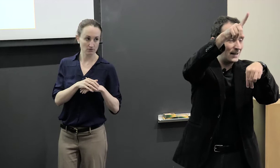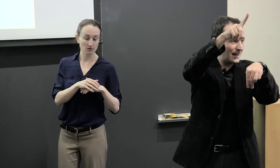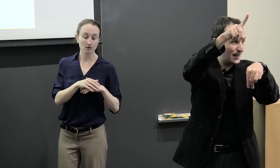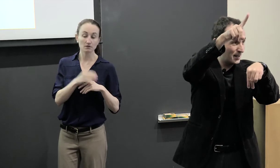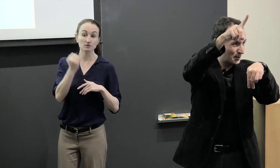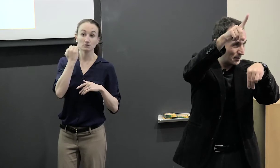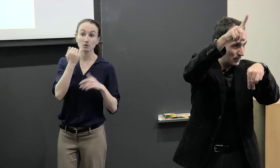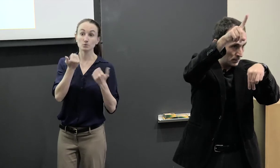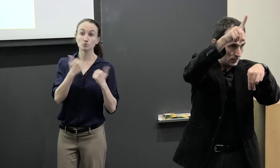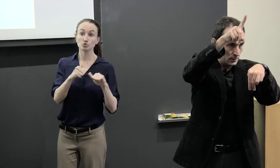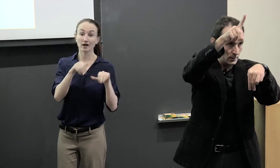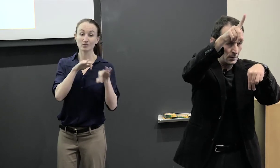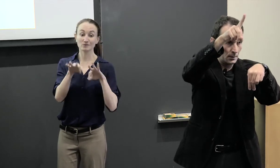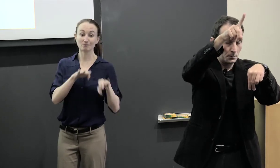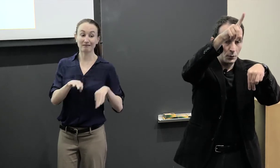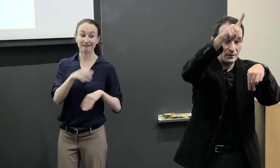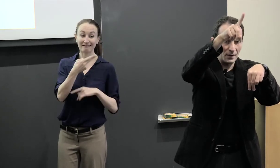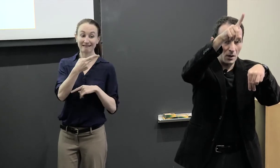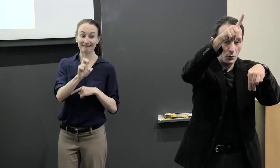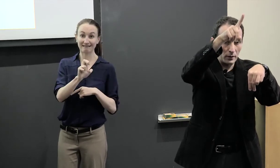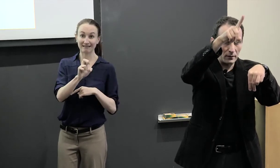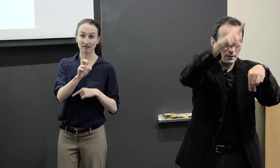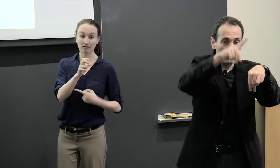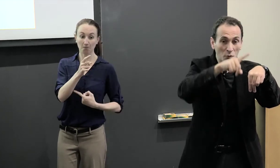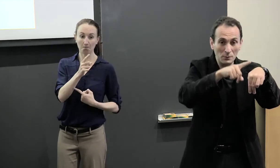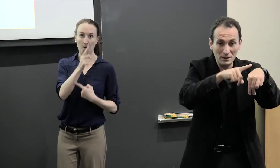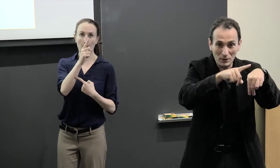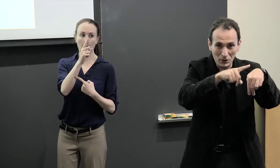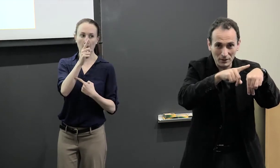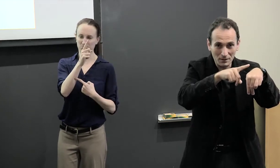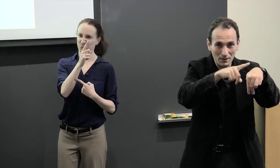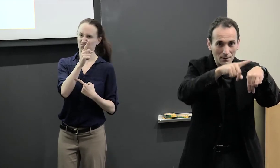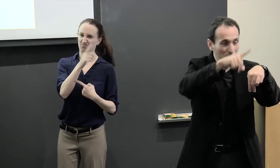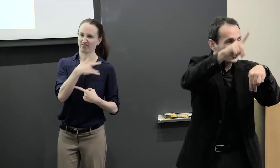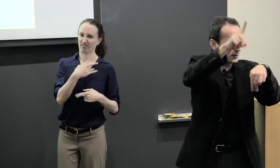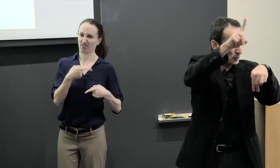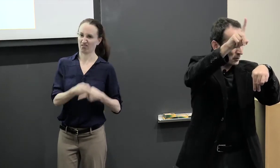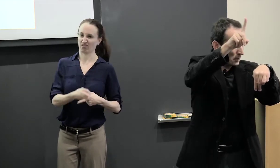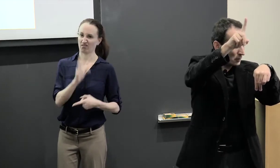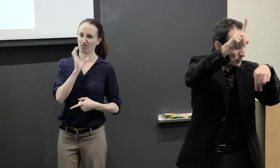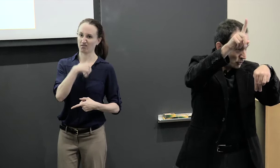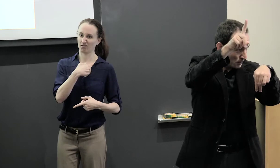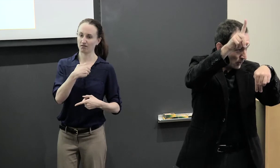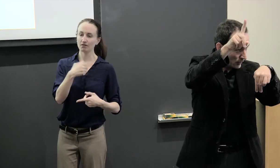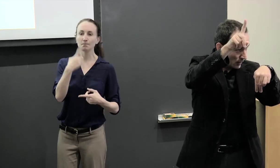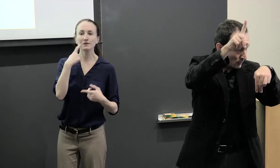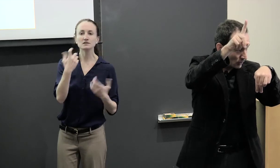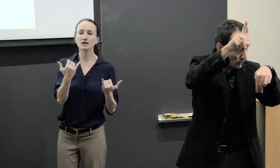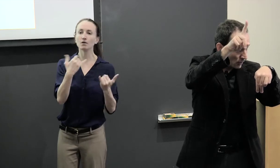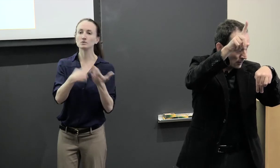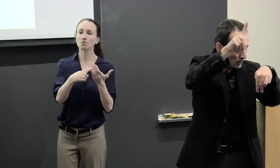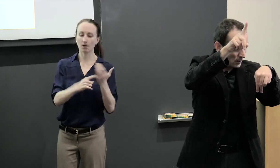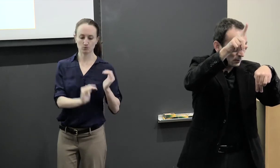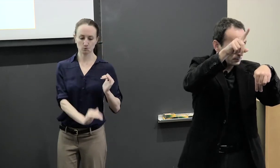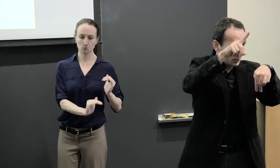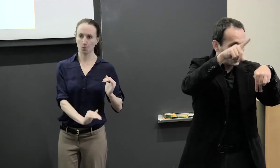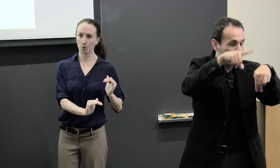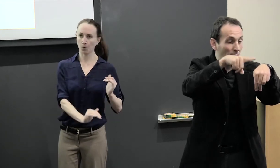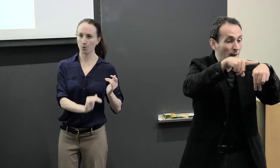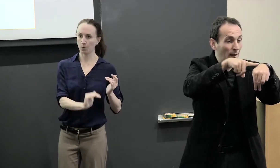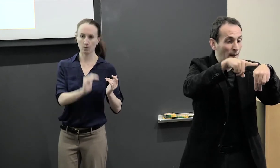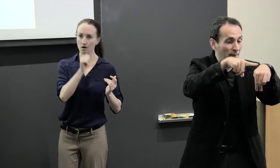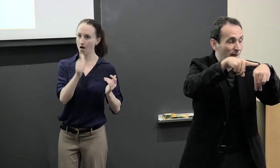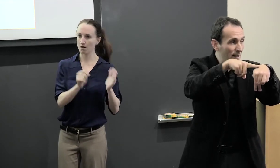to say he pointing upwards, this will be weird, because I'm talking about a short person, I'm not talking about a